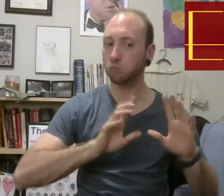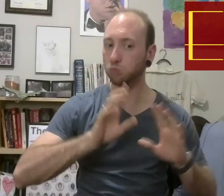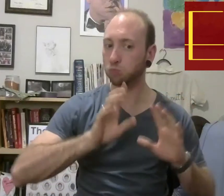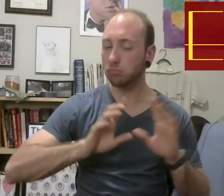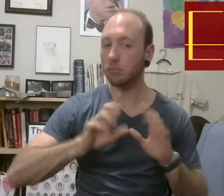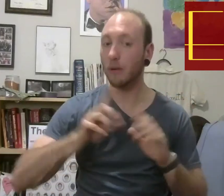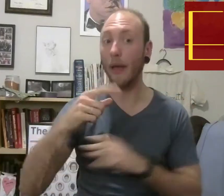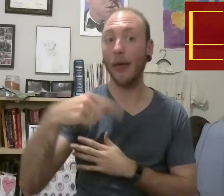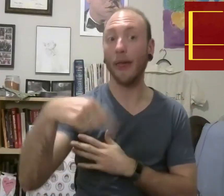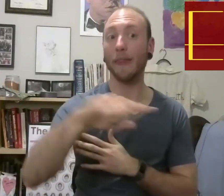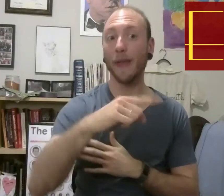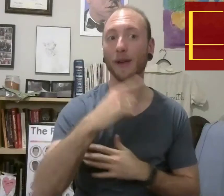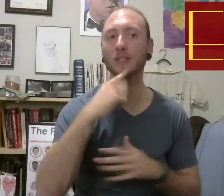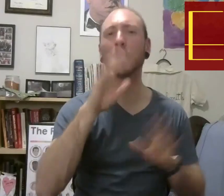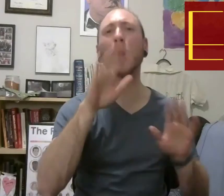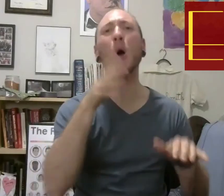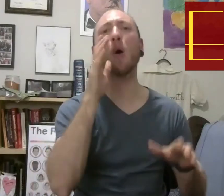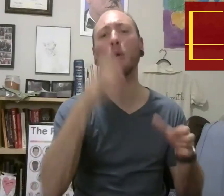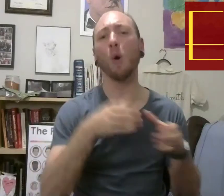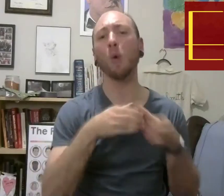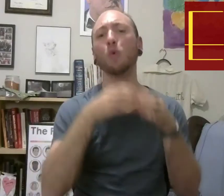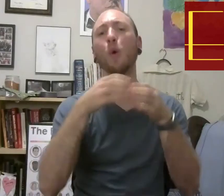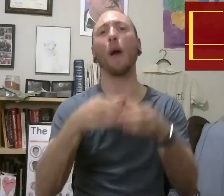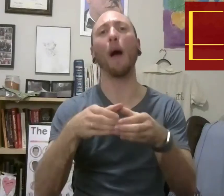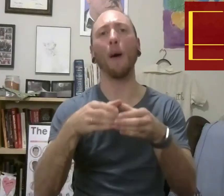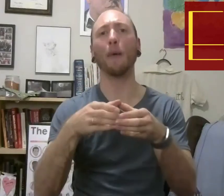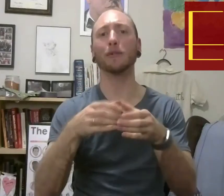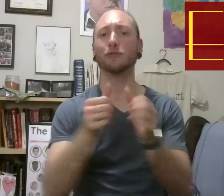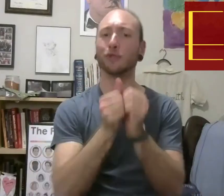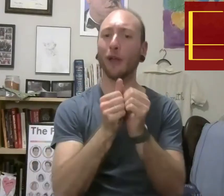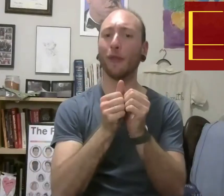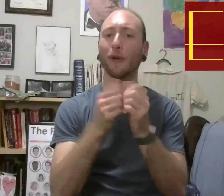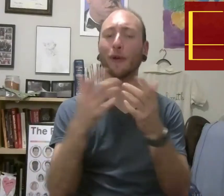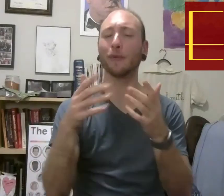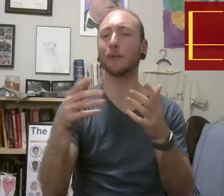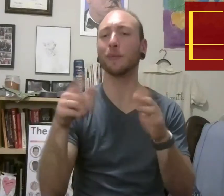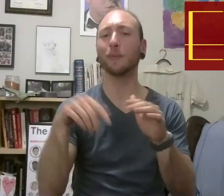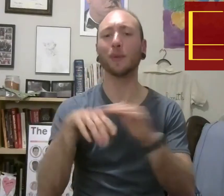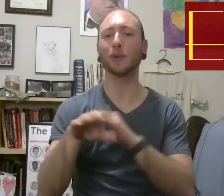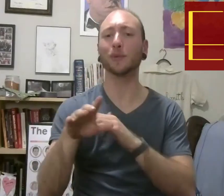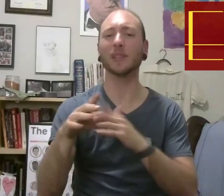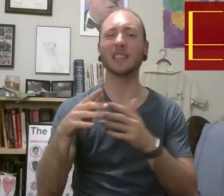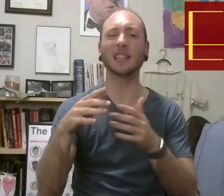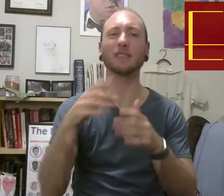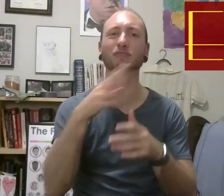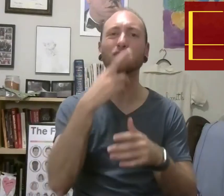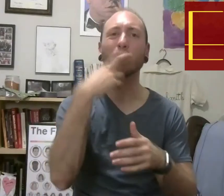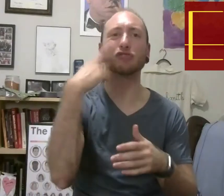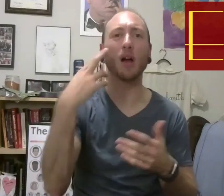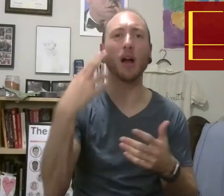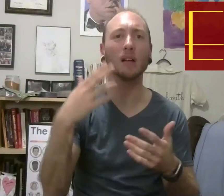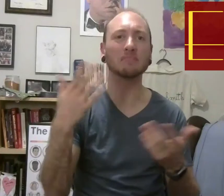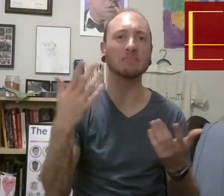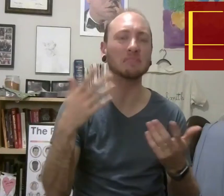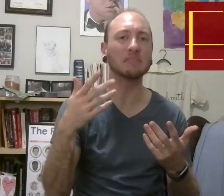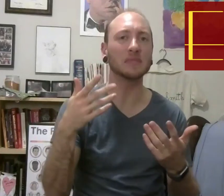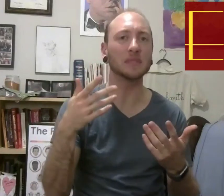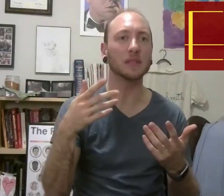like we were going to go fellowship across the street at this cheesesteak place. And so I joined them, even though